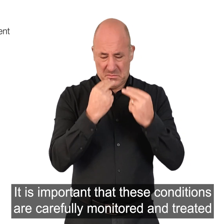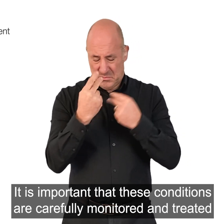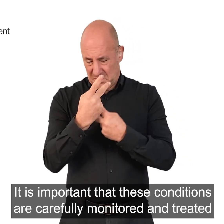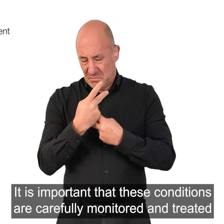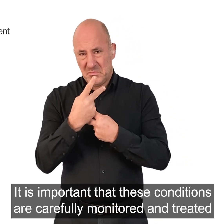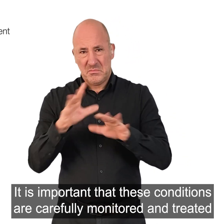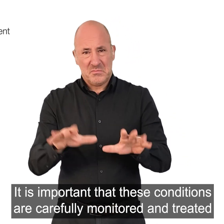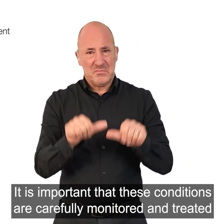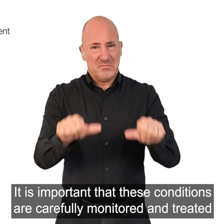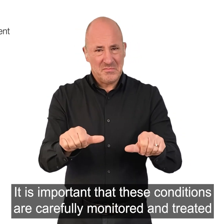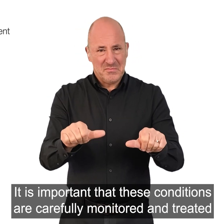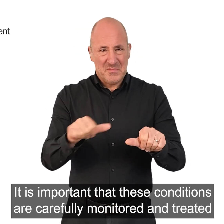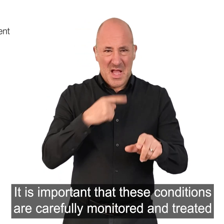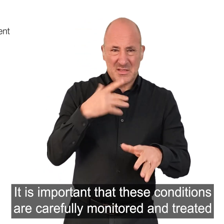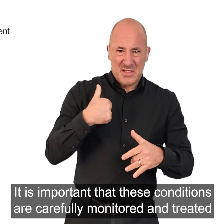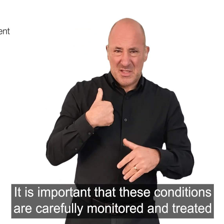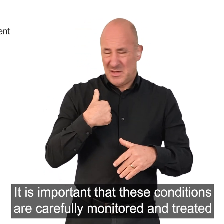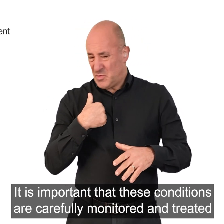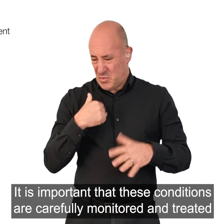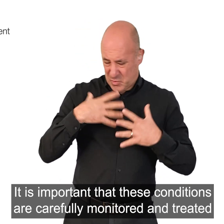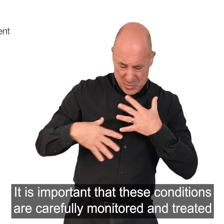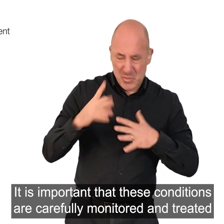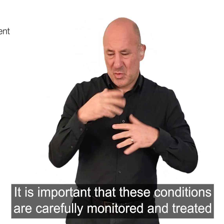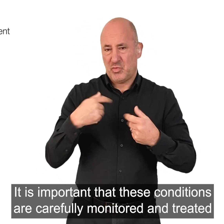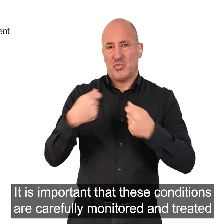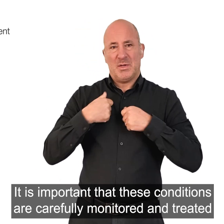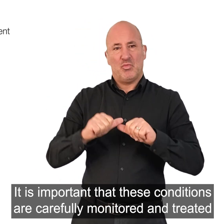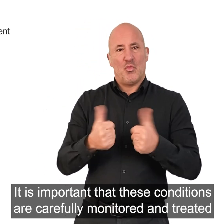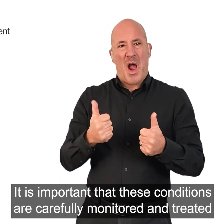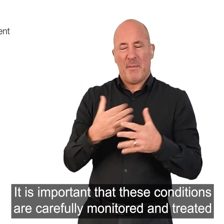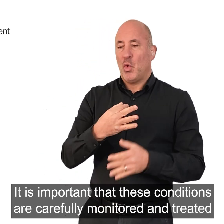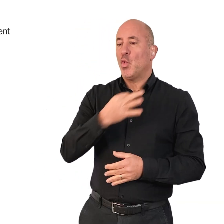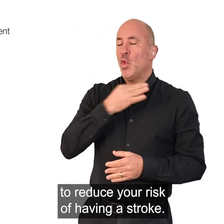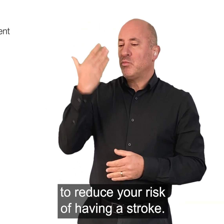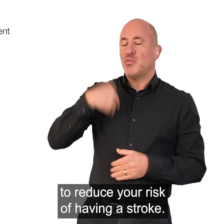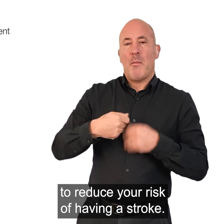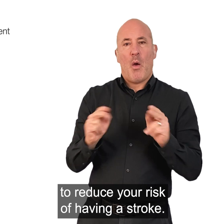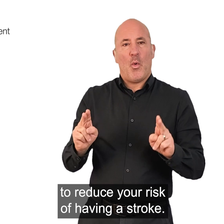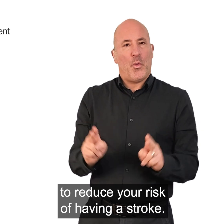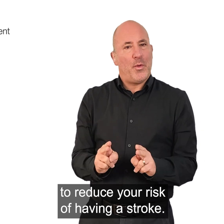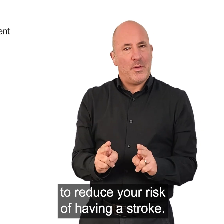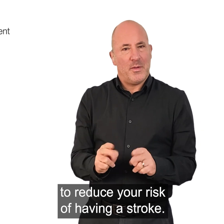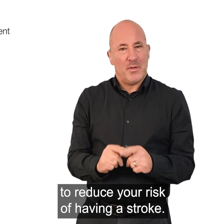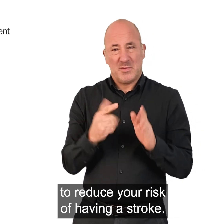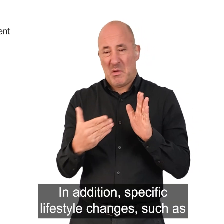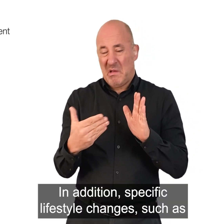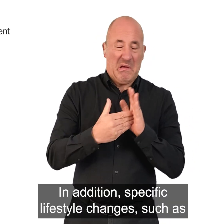It is important that these conditions are carefully monitored and treated to reduce your risk of having a stroke.